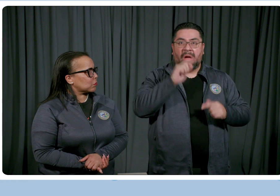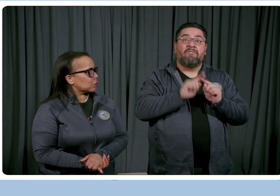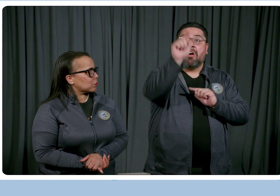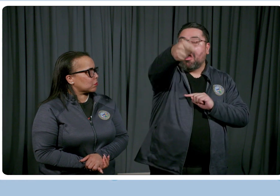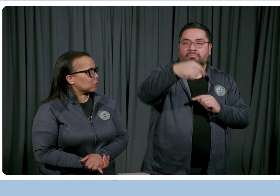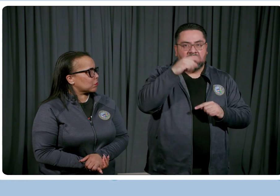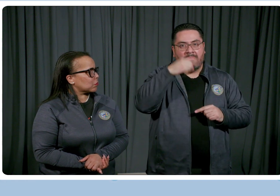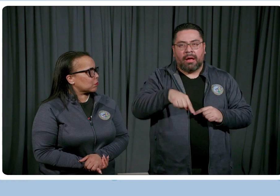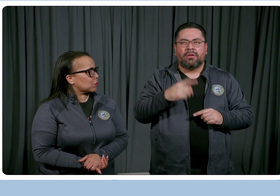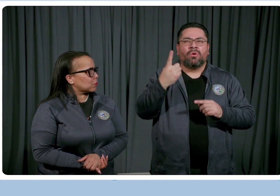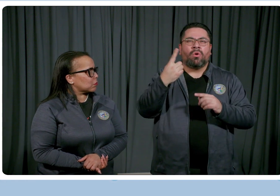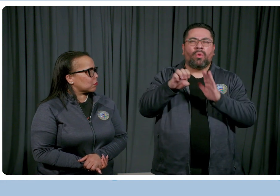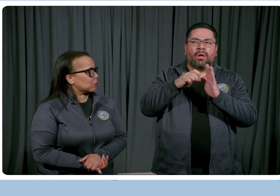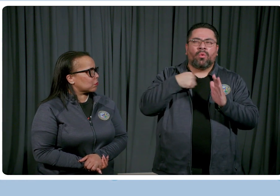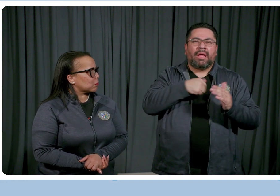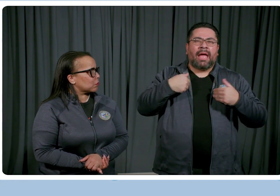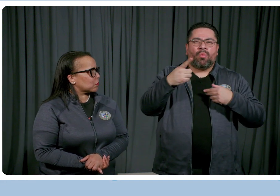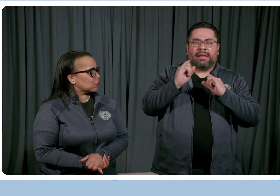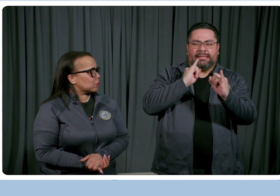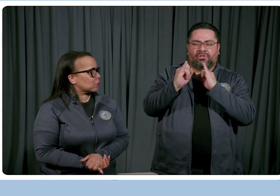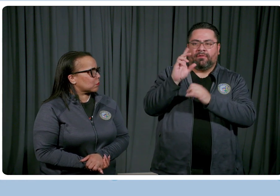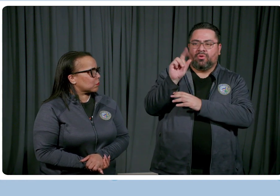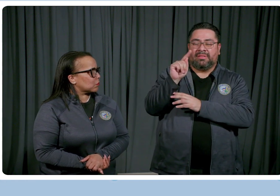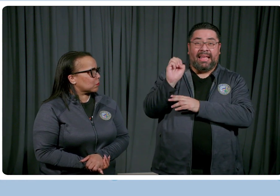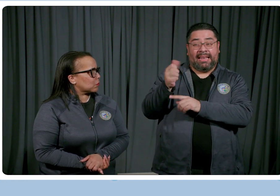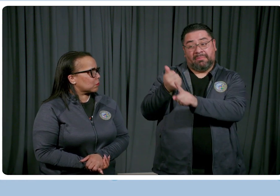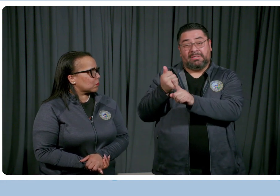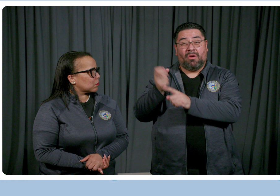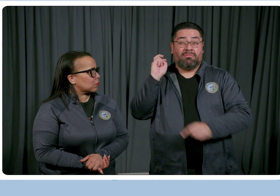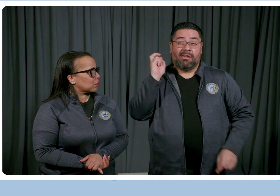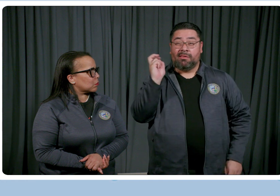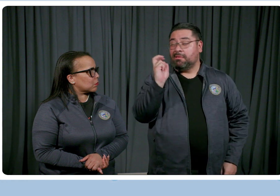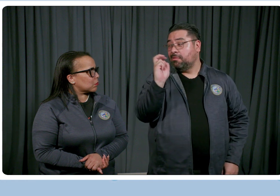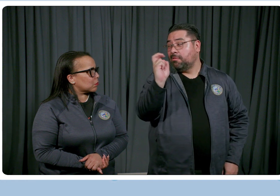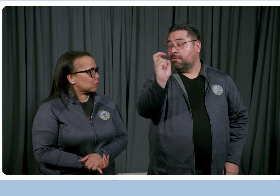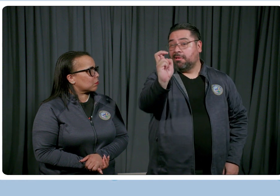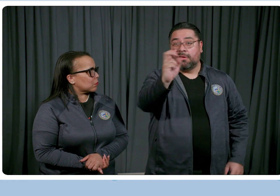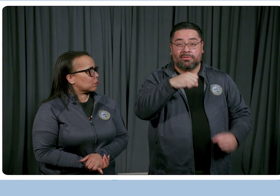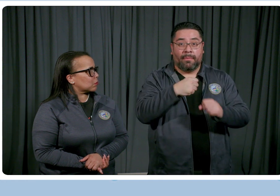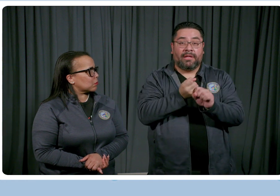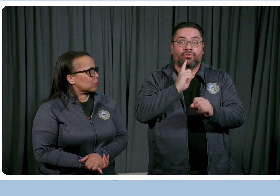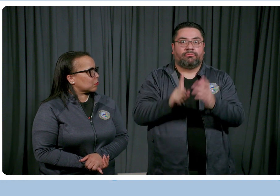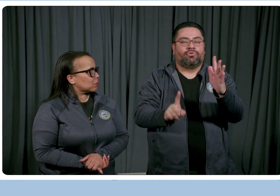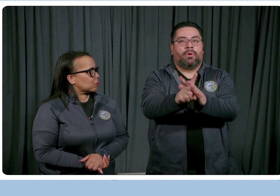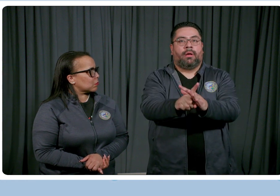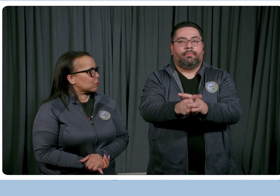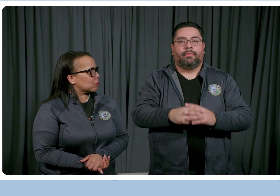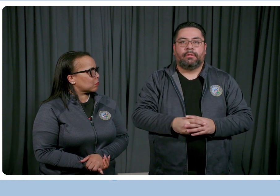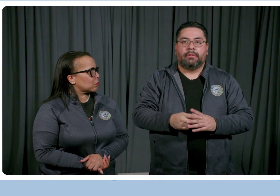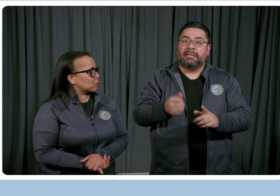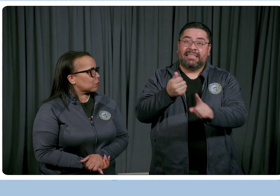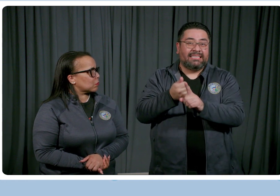We had a situation with an employer where we had an interview date, a working interview set up, and he traveled, a really long way to make that